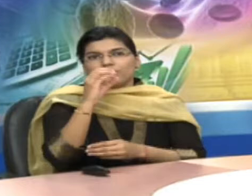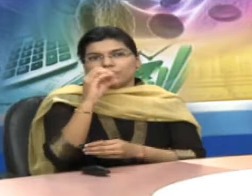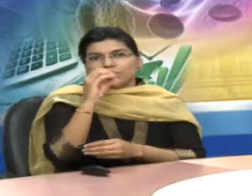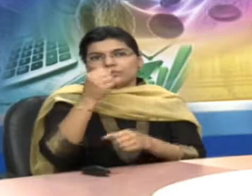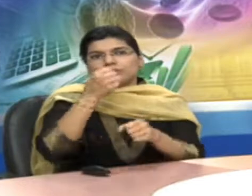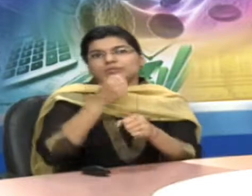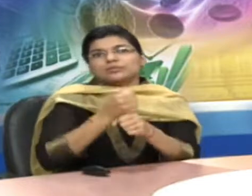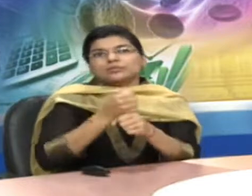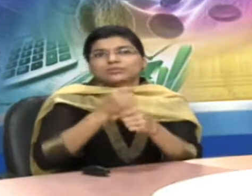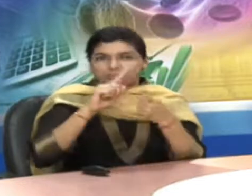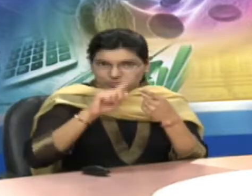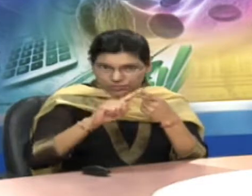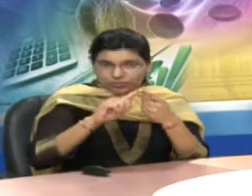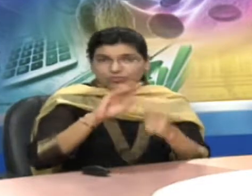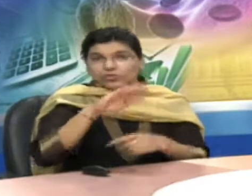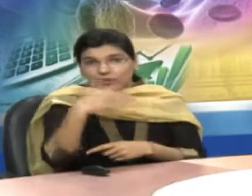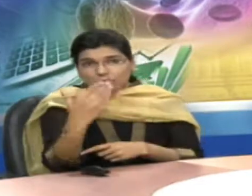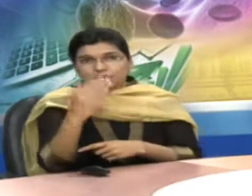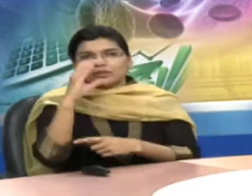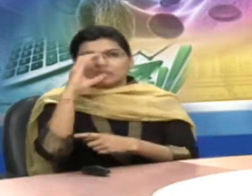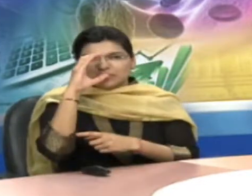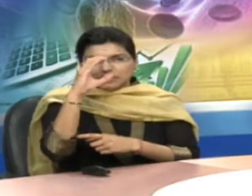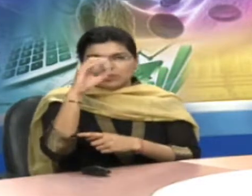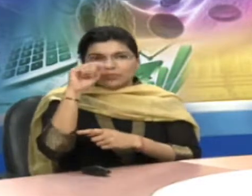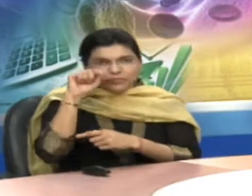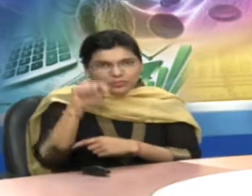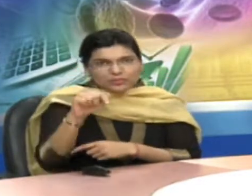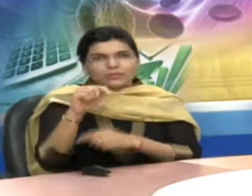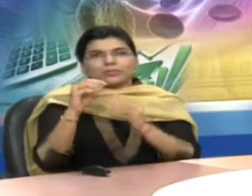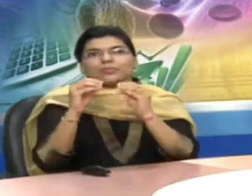on the screen in red color. His name is George